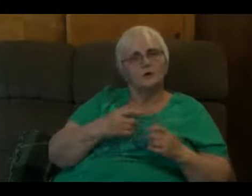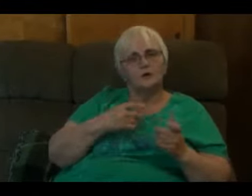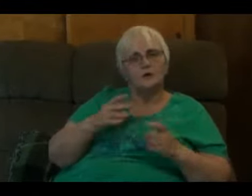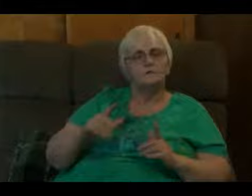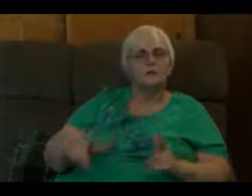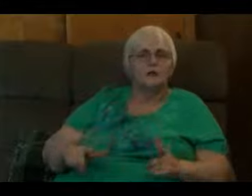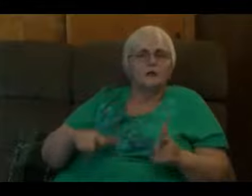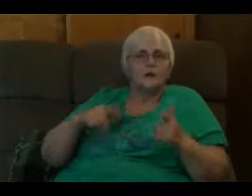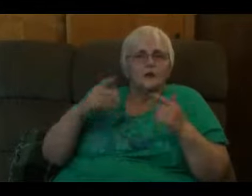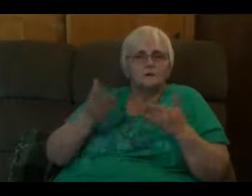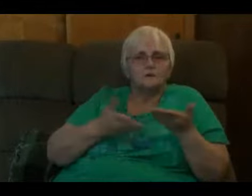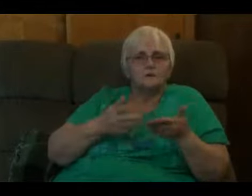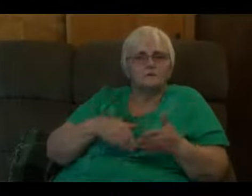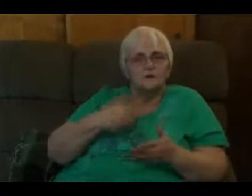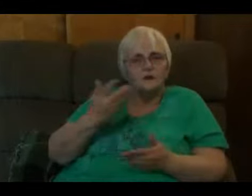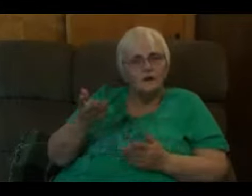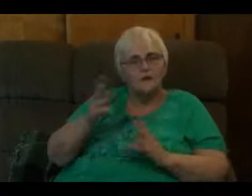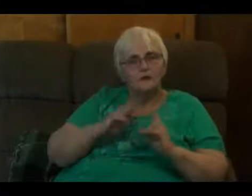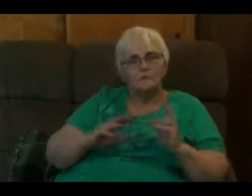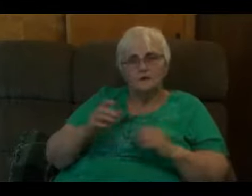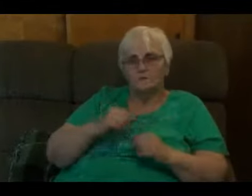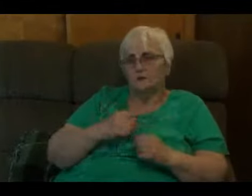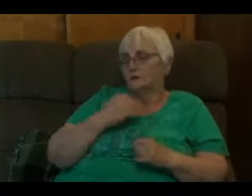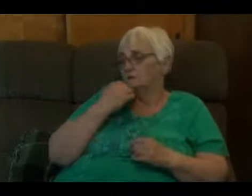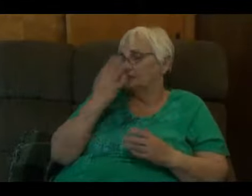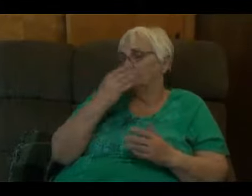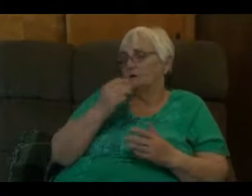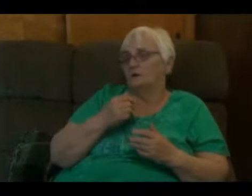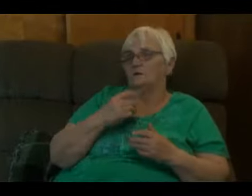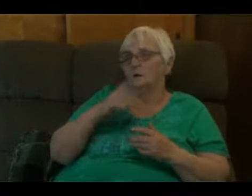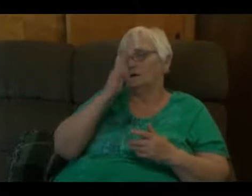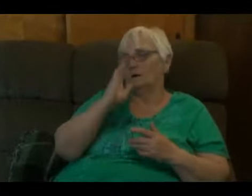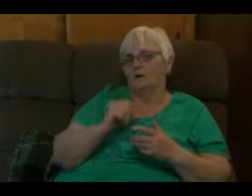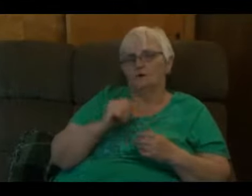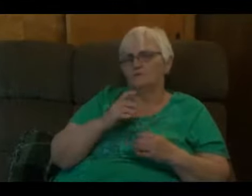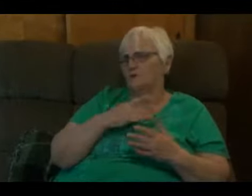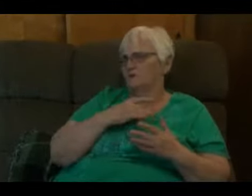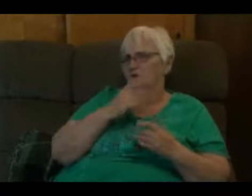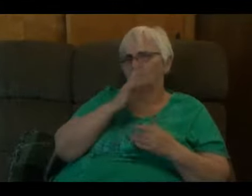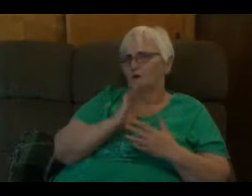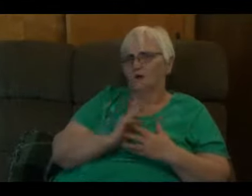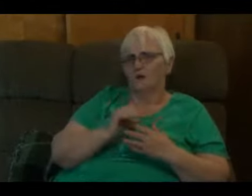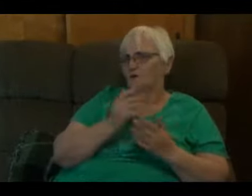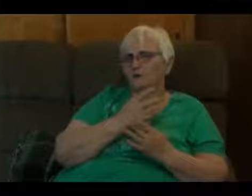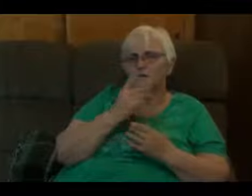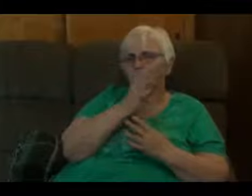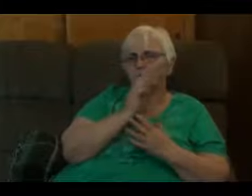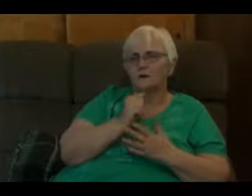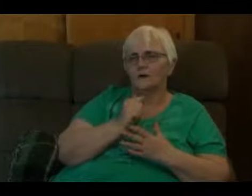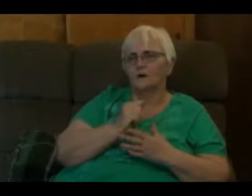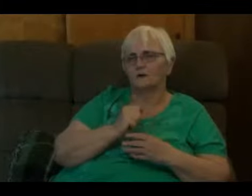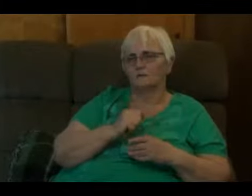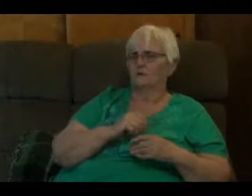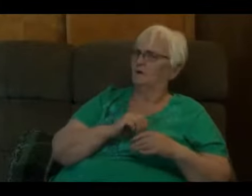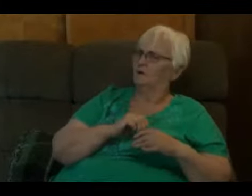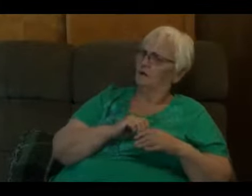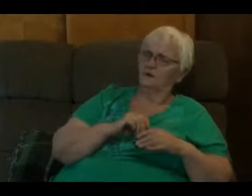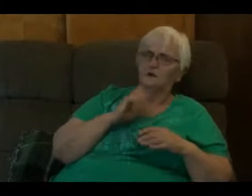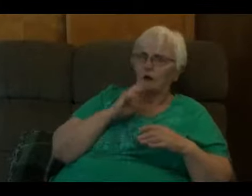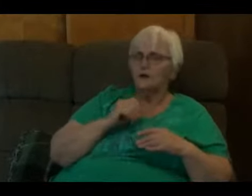lives to serving others. And they could care less about God. You know, it's quite a phenomenon. But the thing is, God put them